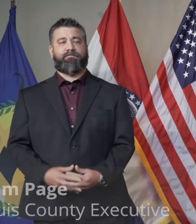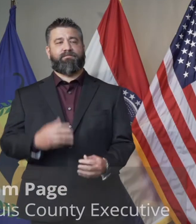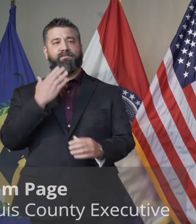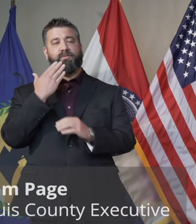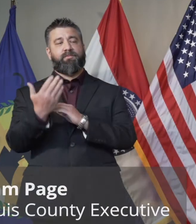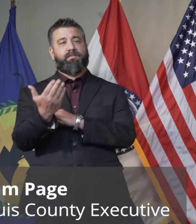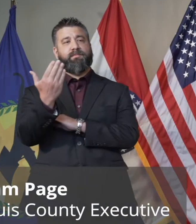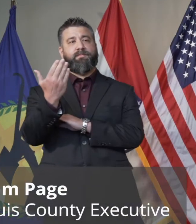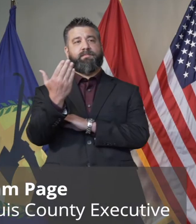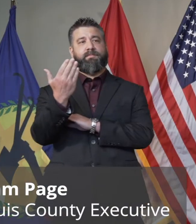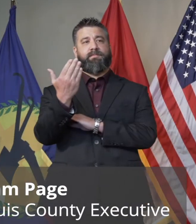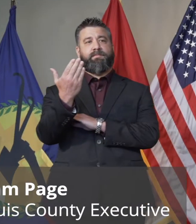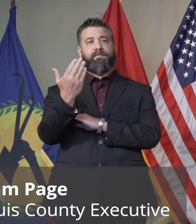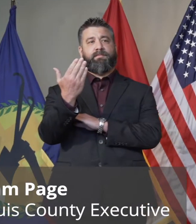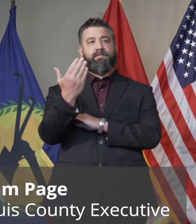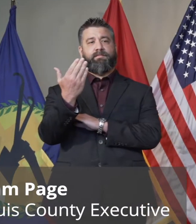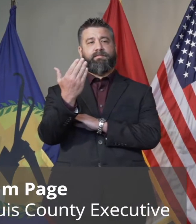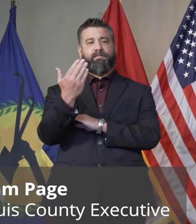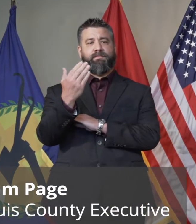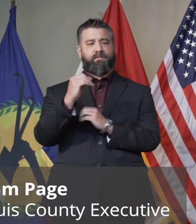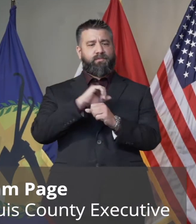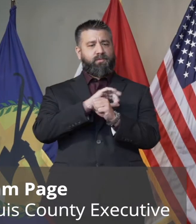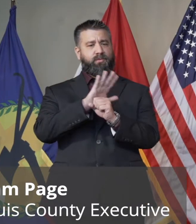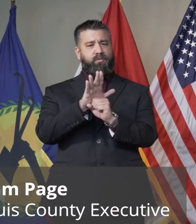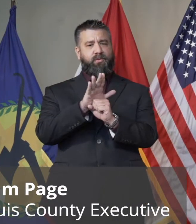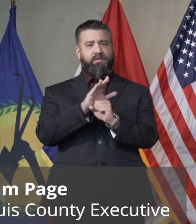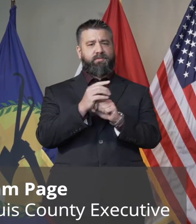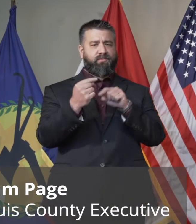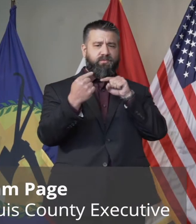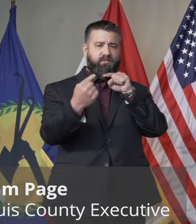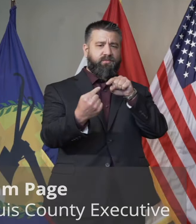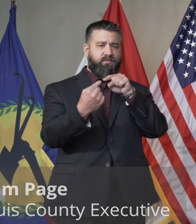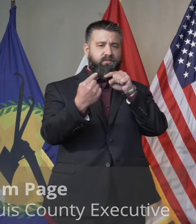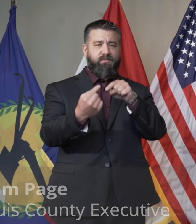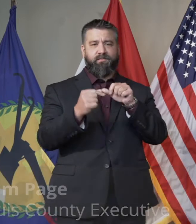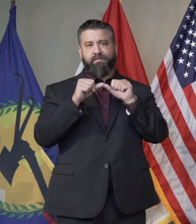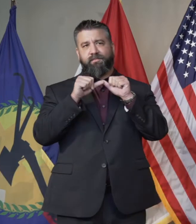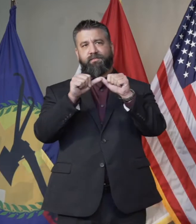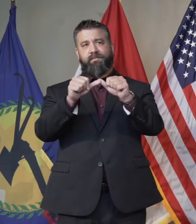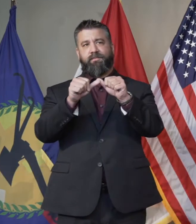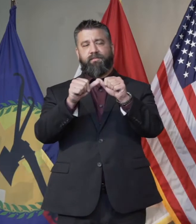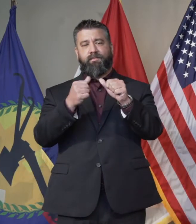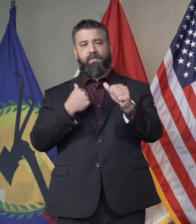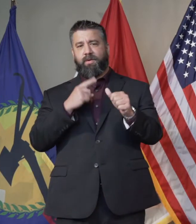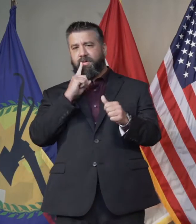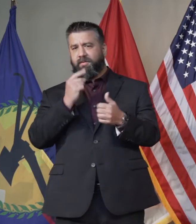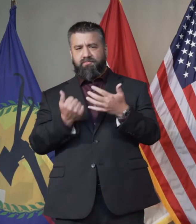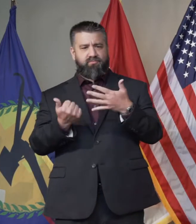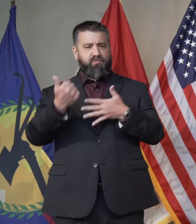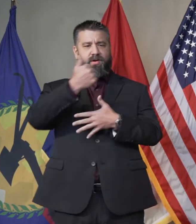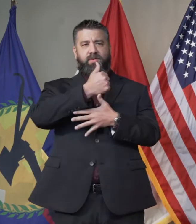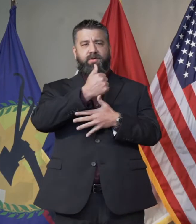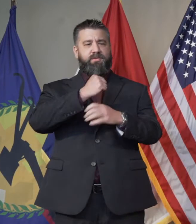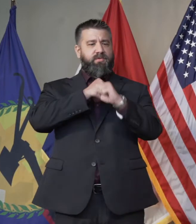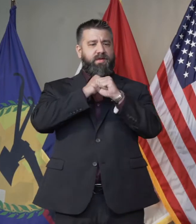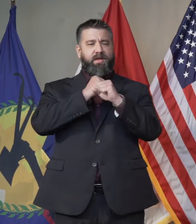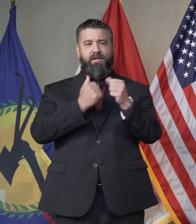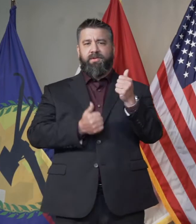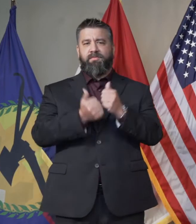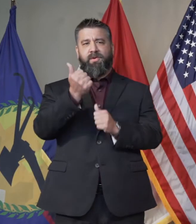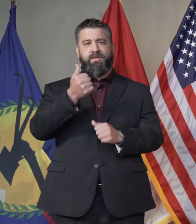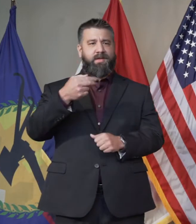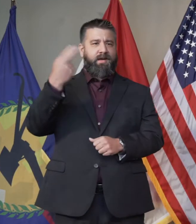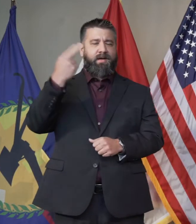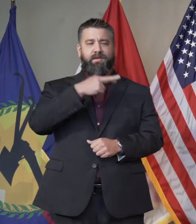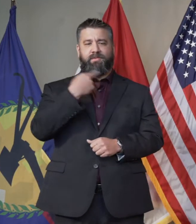Good morning. As we continue to battle this pandemic, we have prioritized the efforts to protect the most vulnerable members